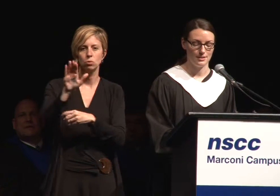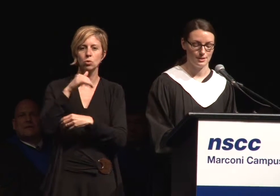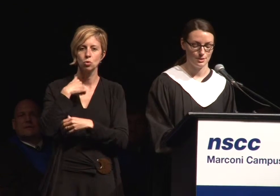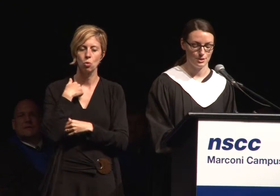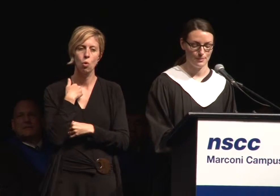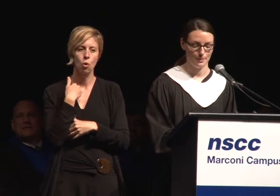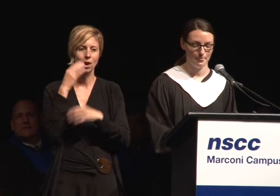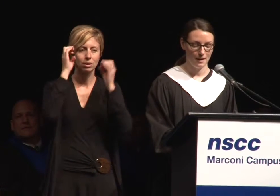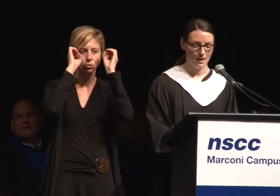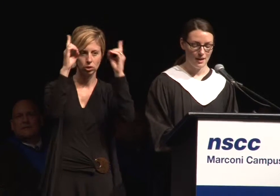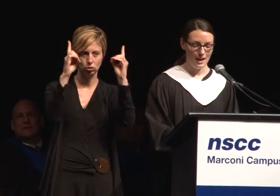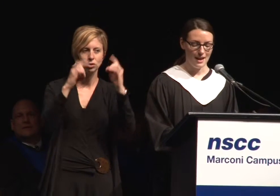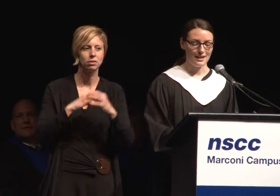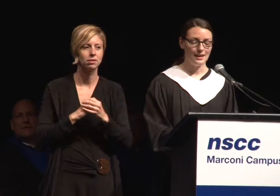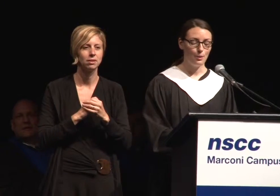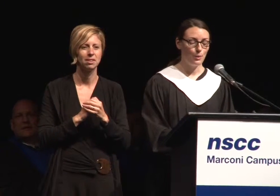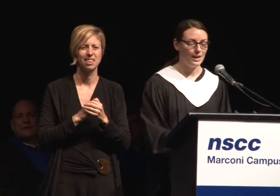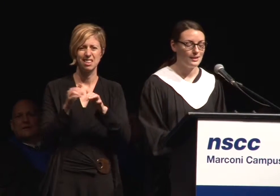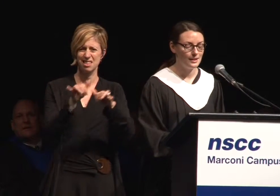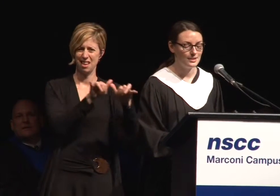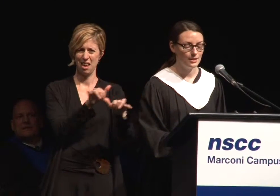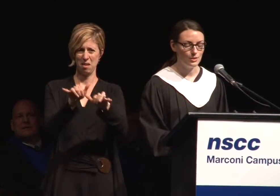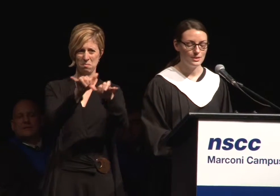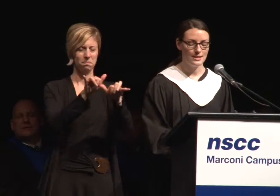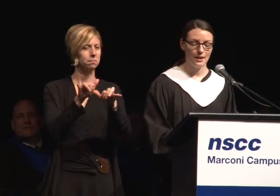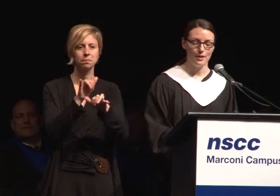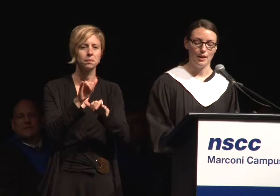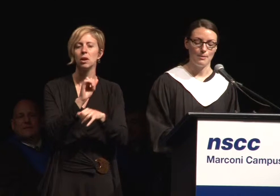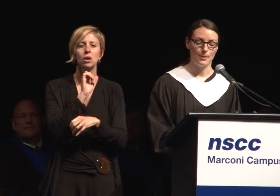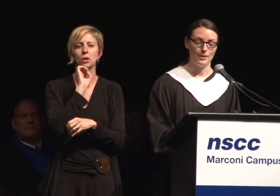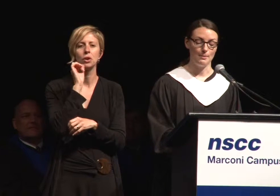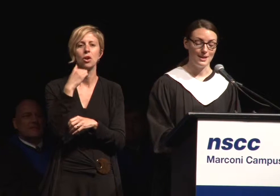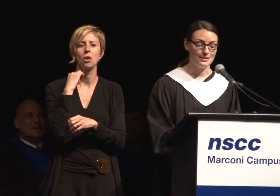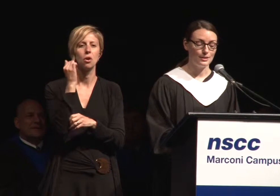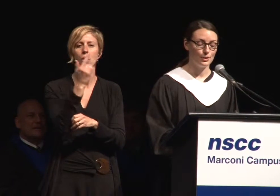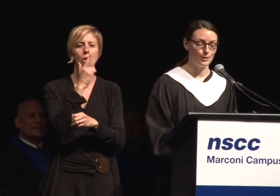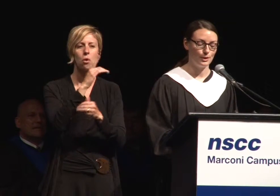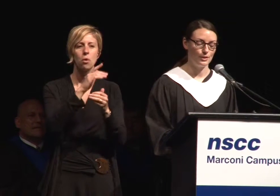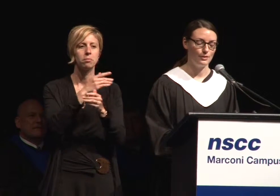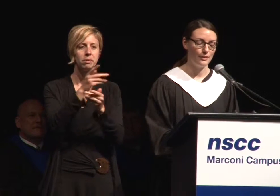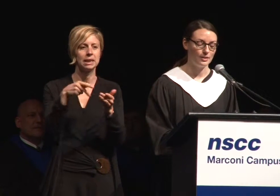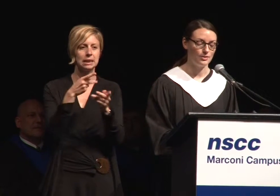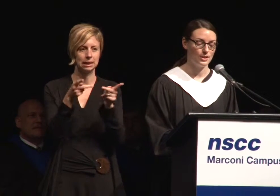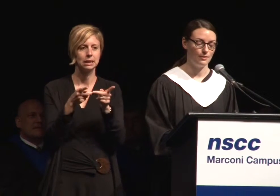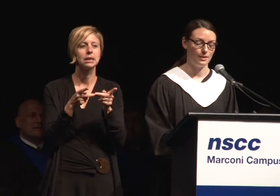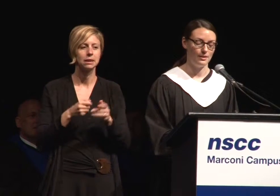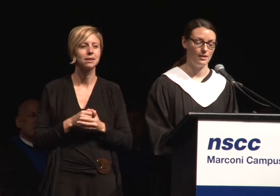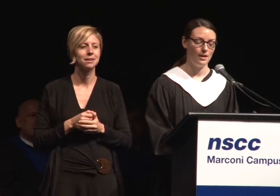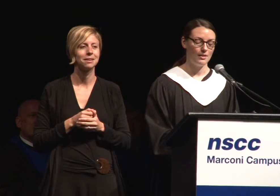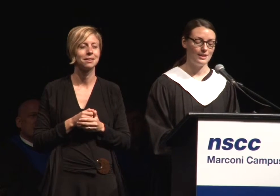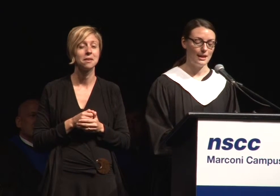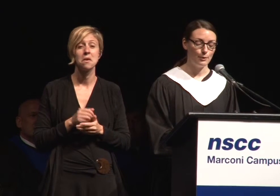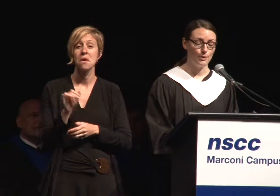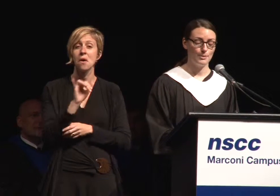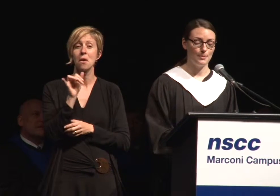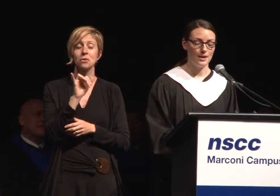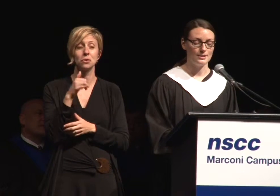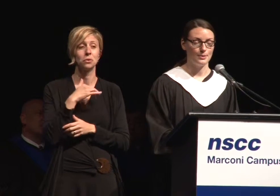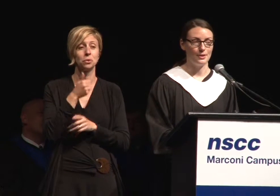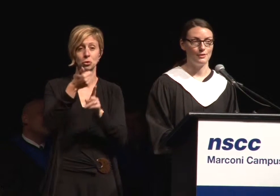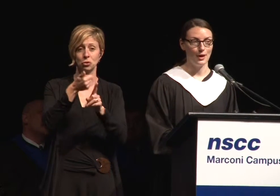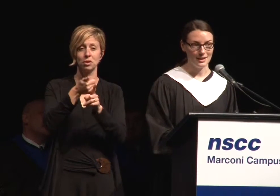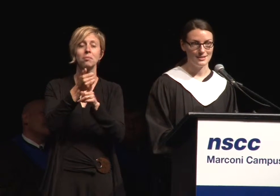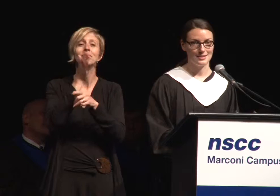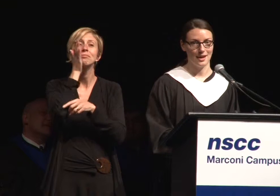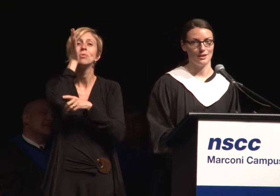academic institution. And I can't wait until you can tell them about the amazing career you'll find yourself in that never would have been